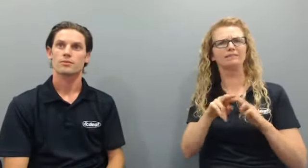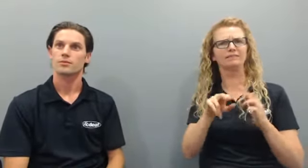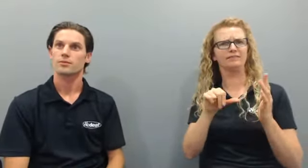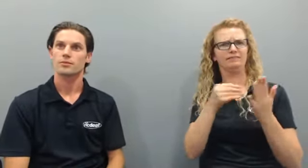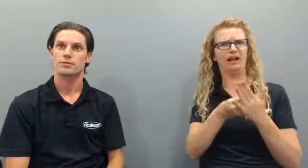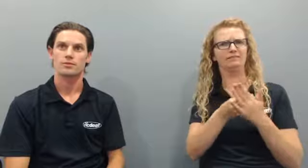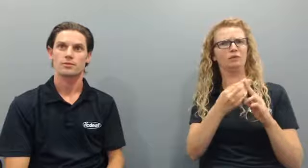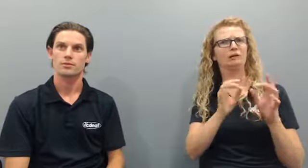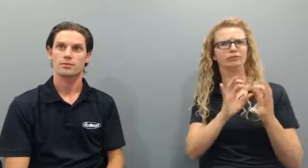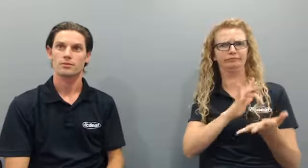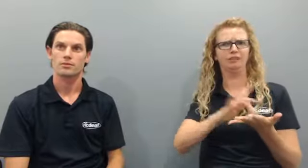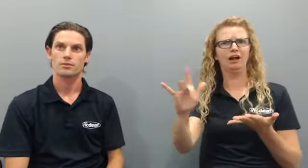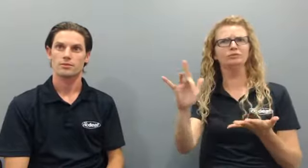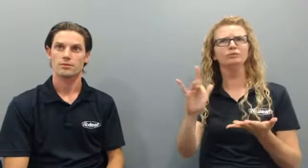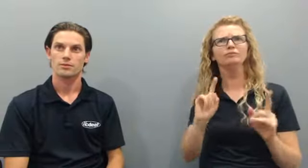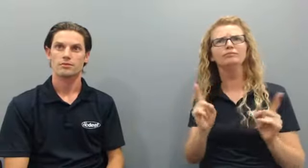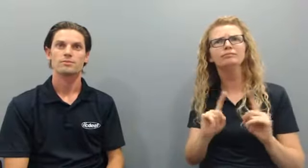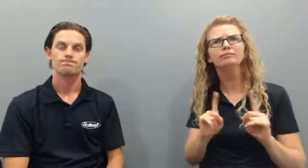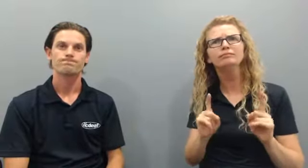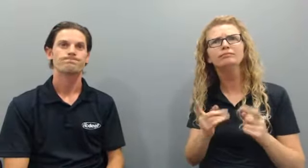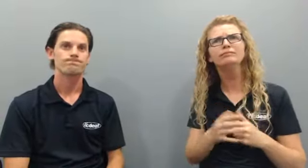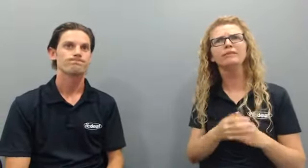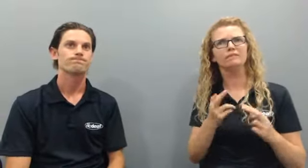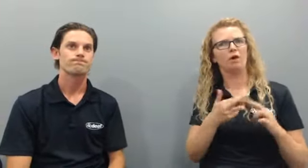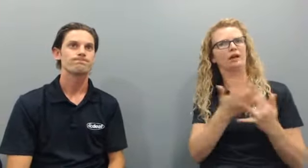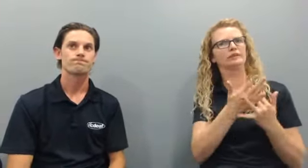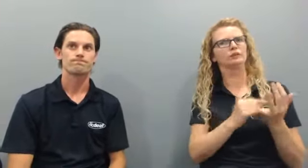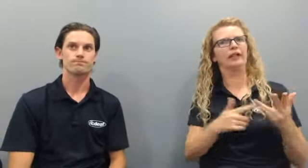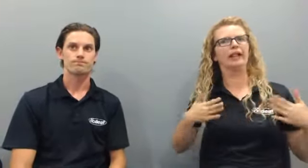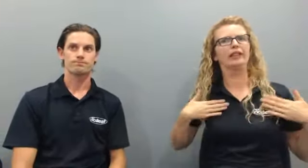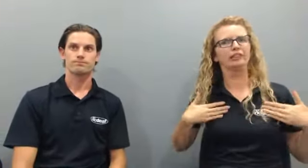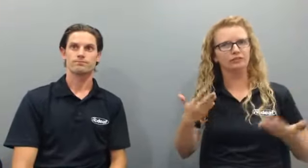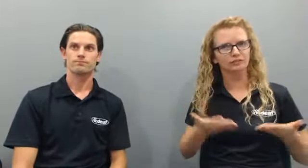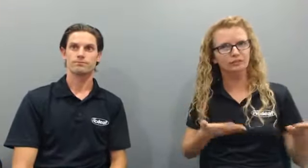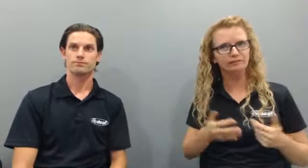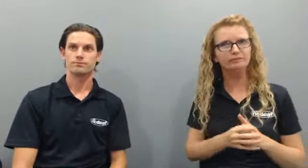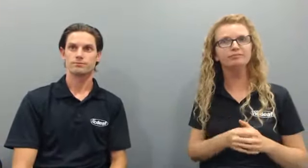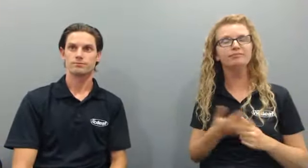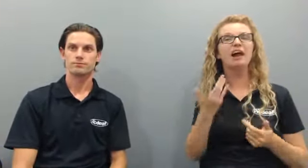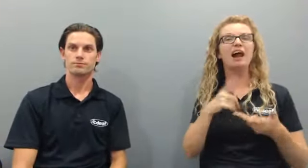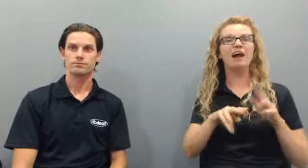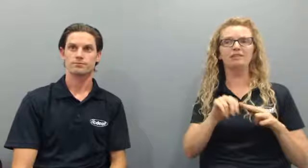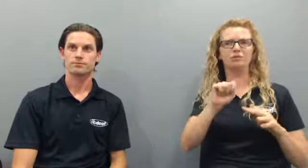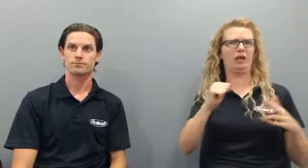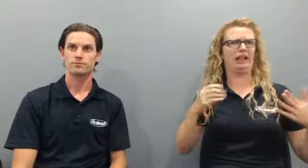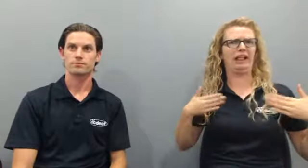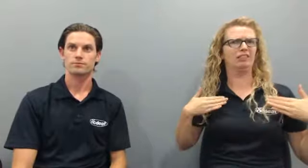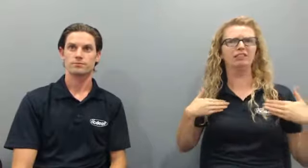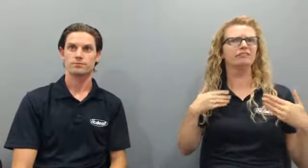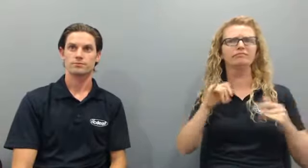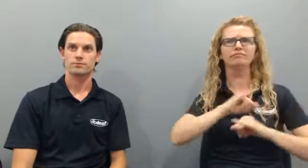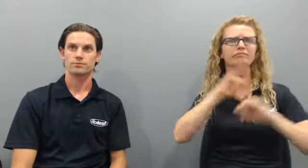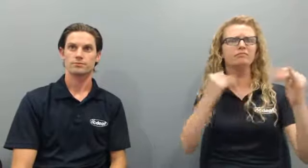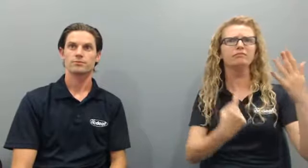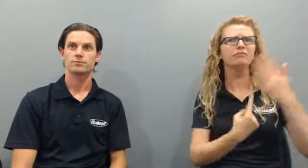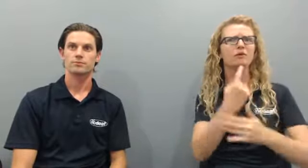So what happens if I run out of funds for interpreting? I can't access health services. If